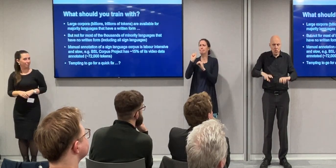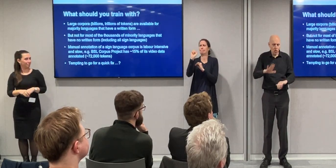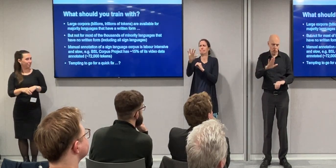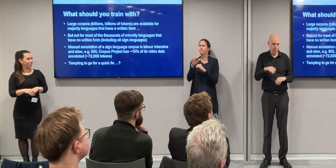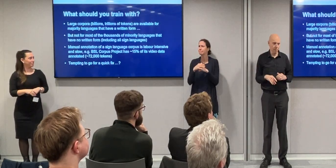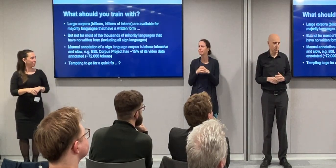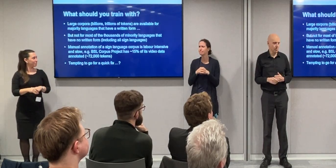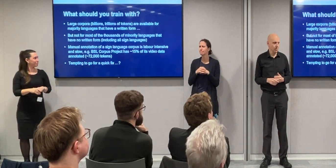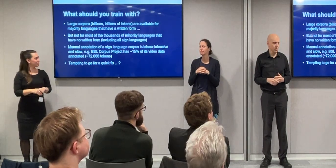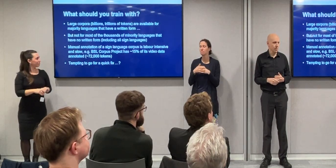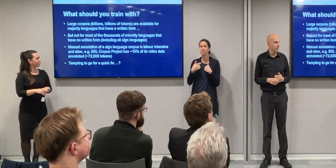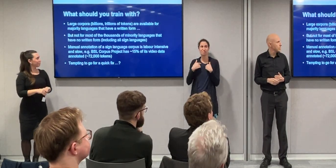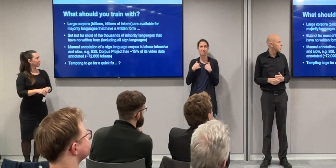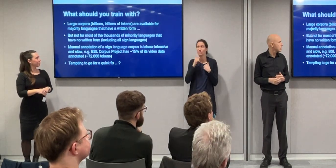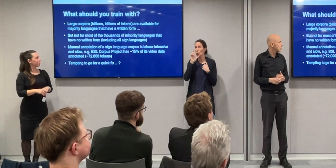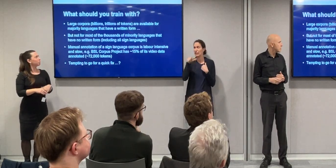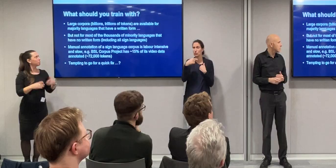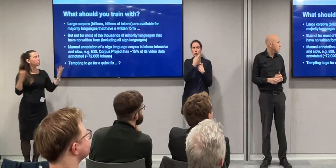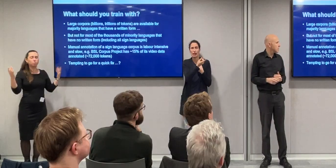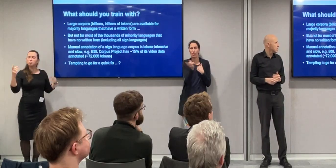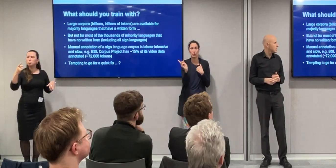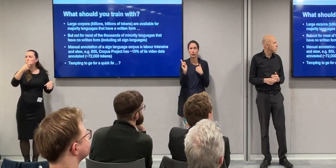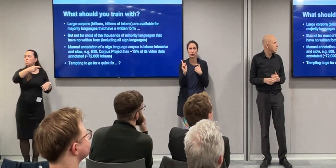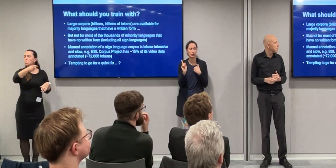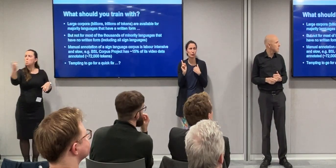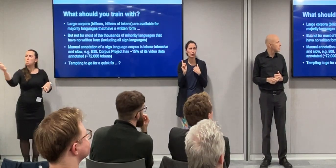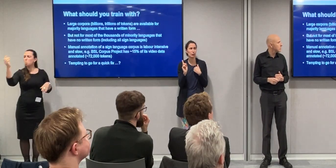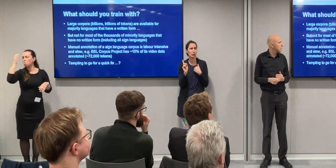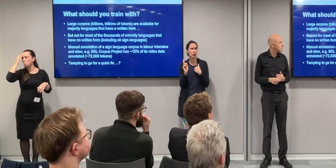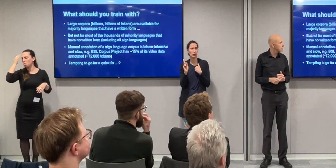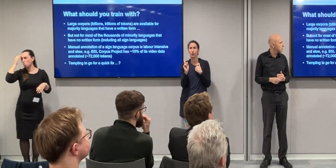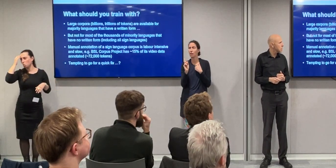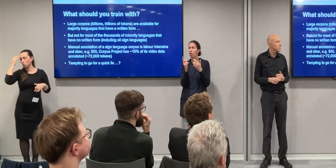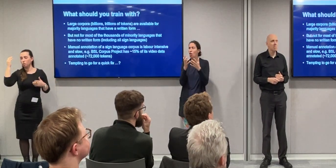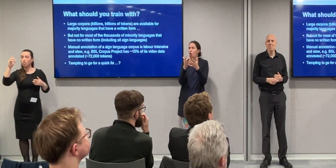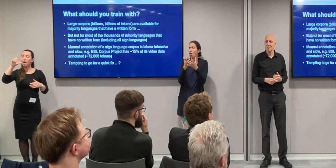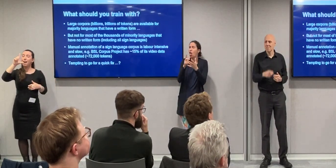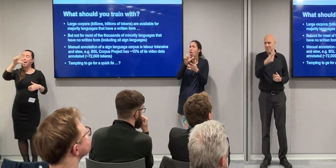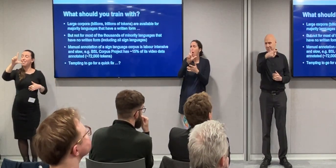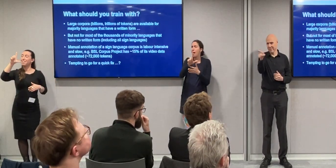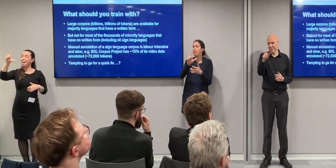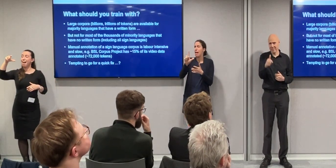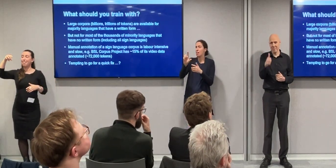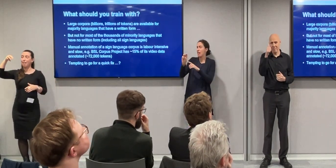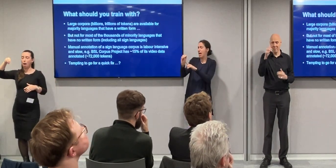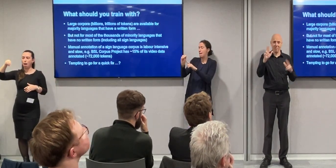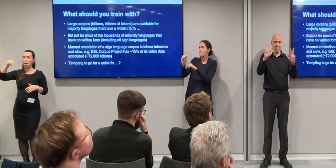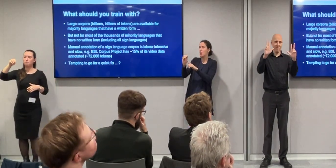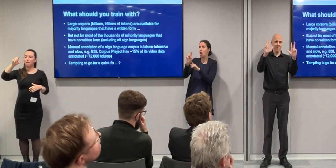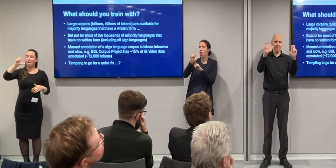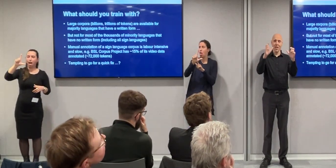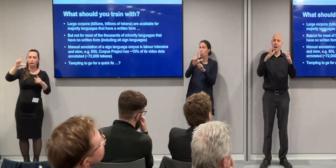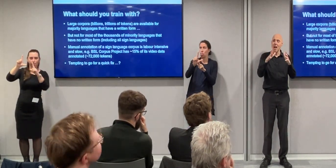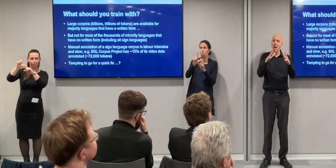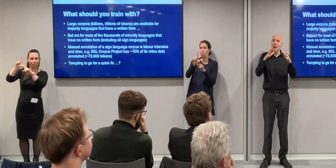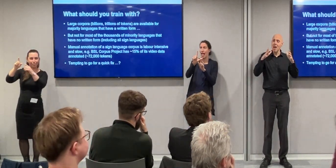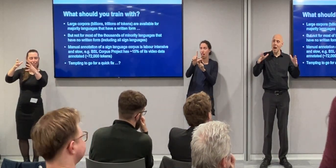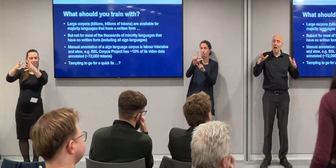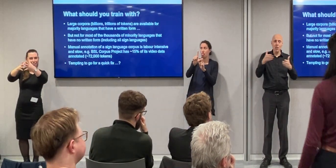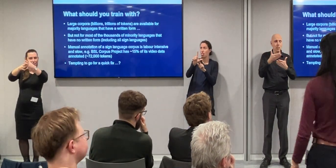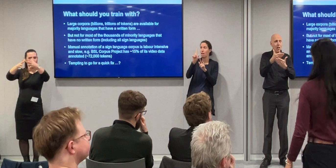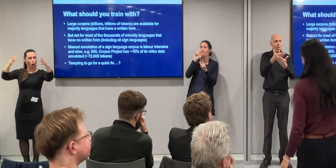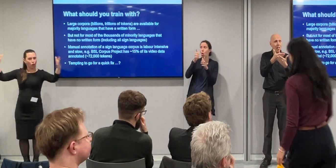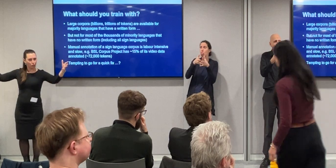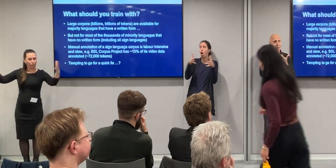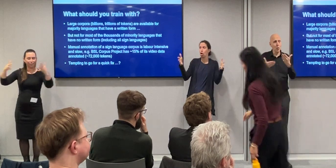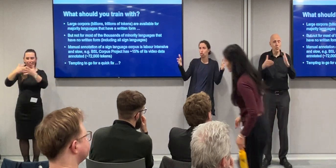So I don't need to tell any of you that with a large language model, the clue is in the name. It's large. You